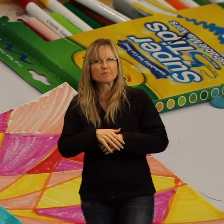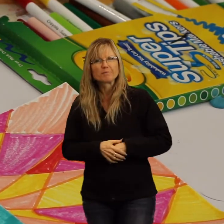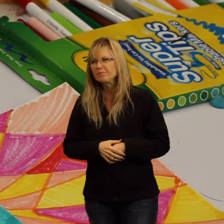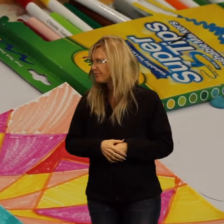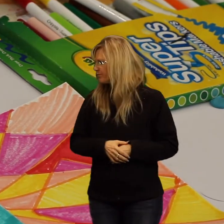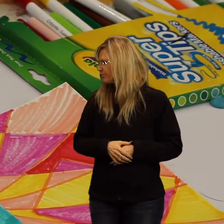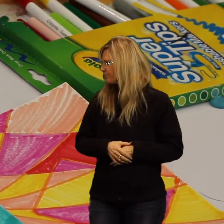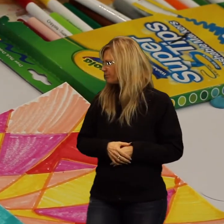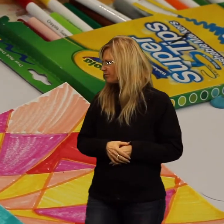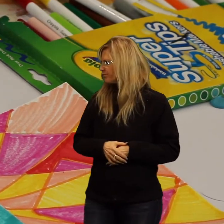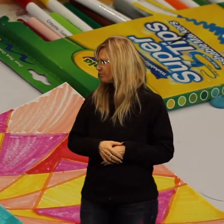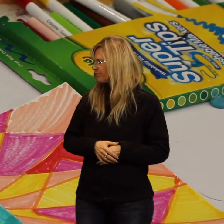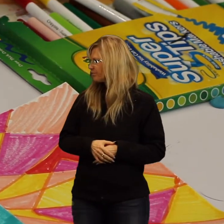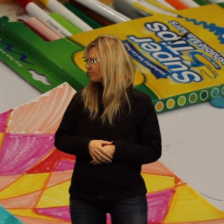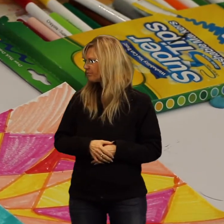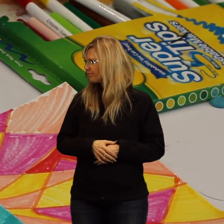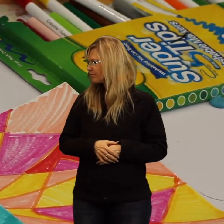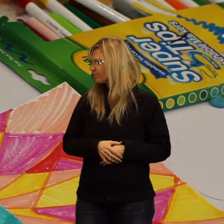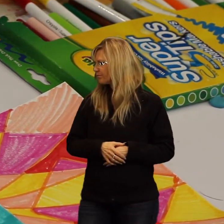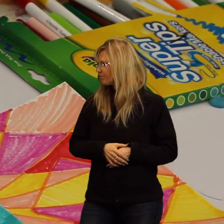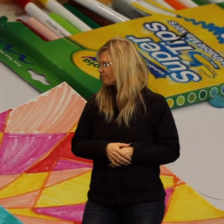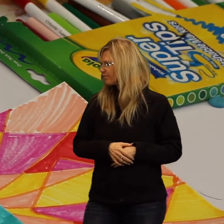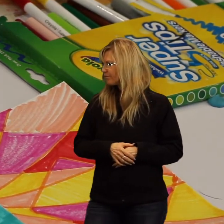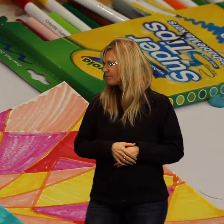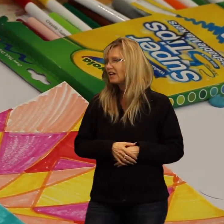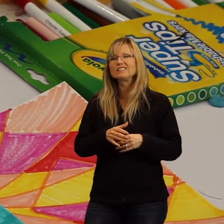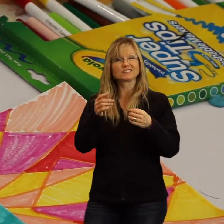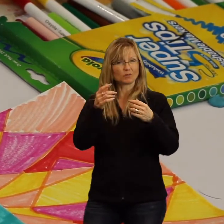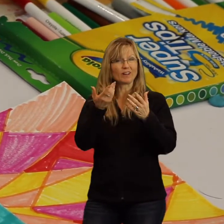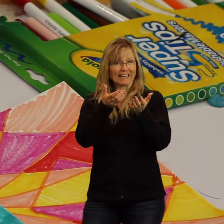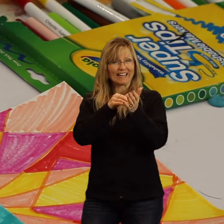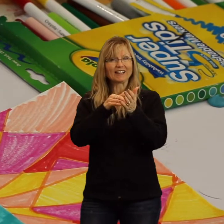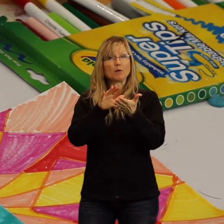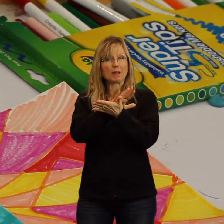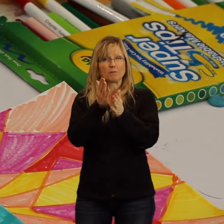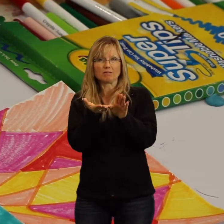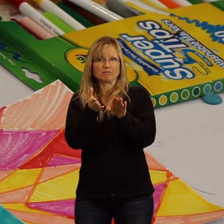this, you're going to fold your paper in half.